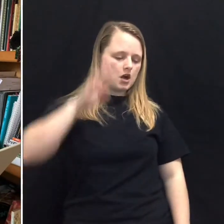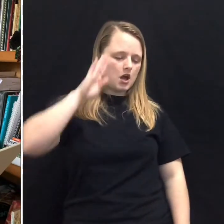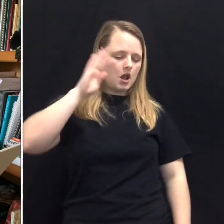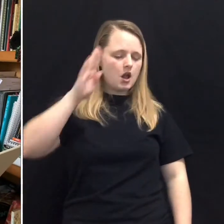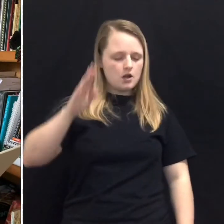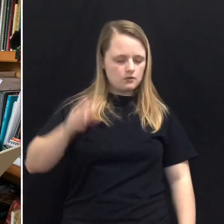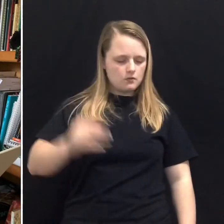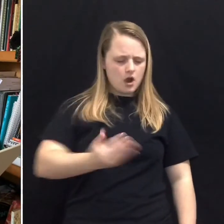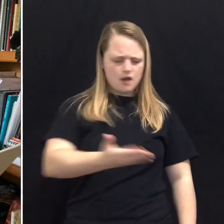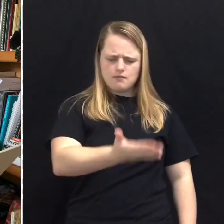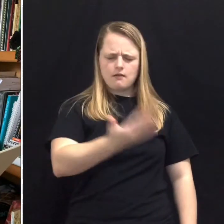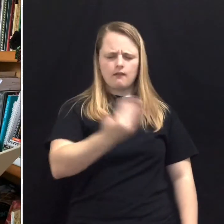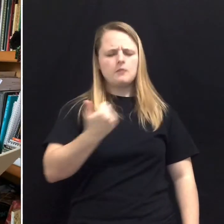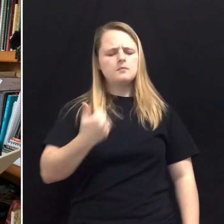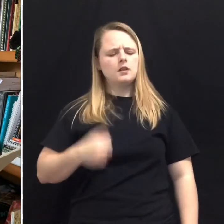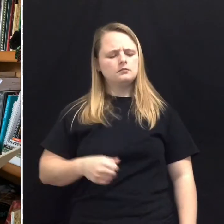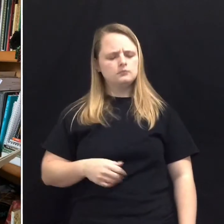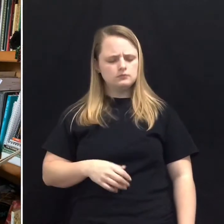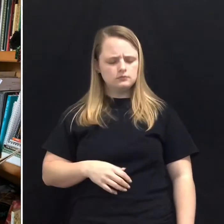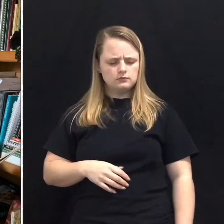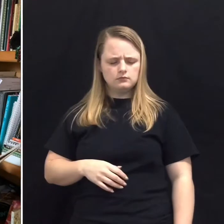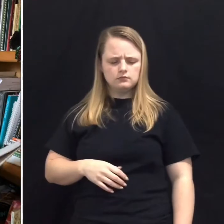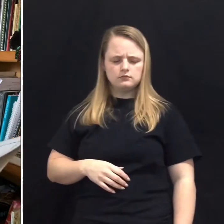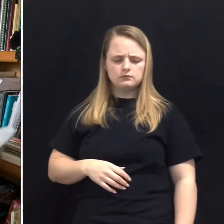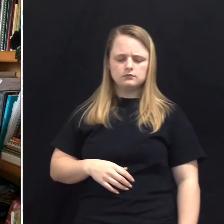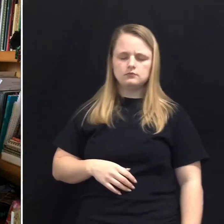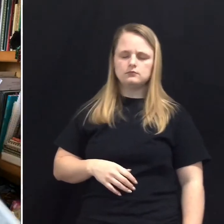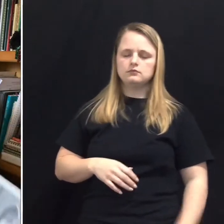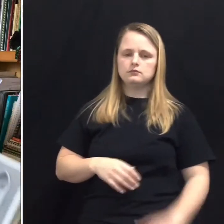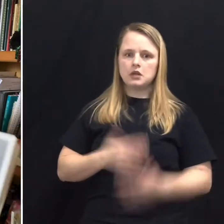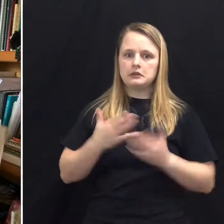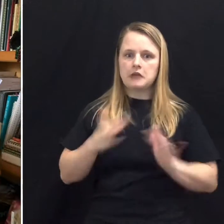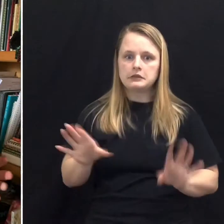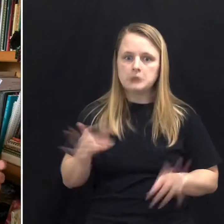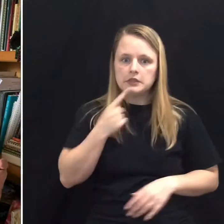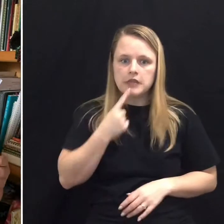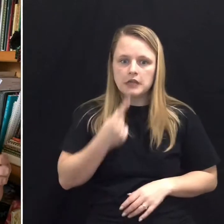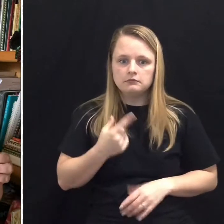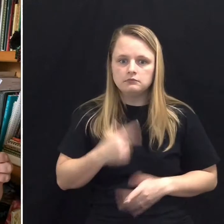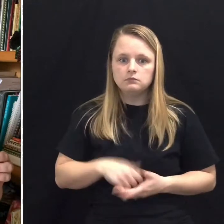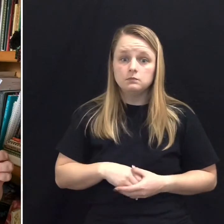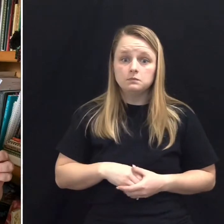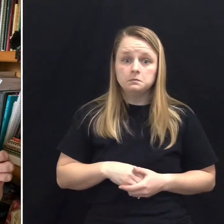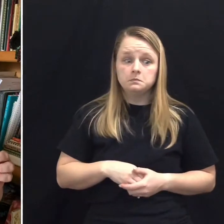"Greetings, do come in," was all that he said.